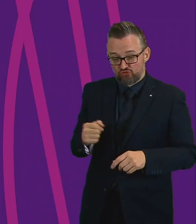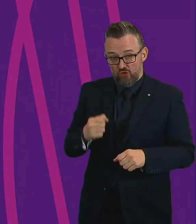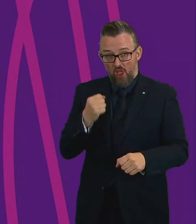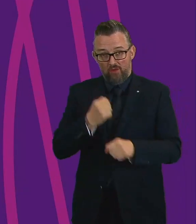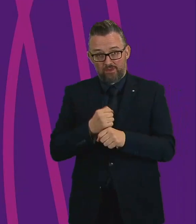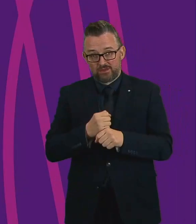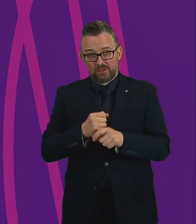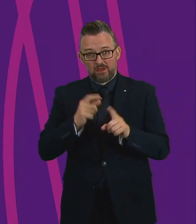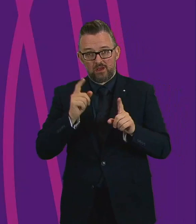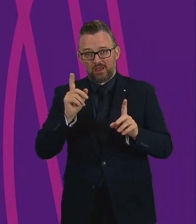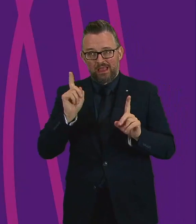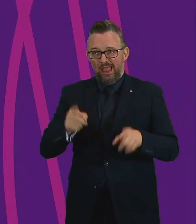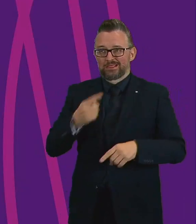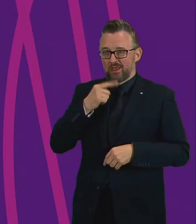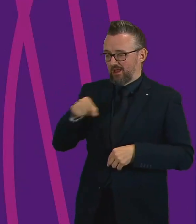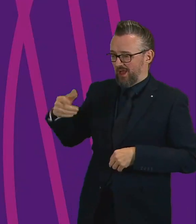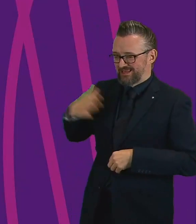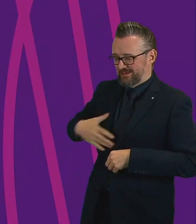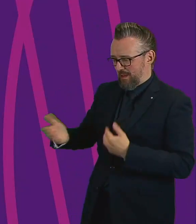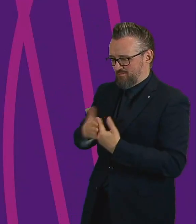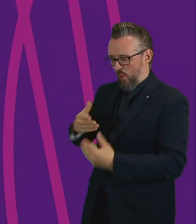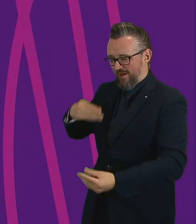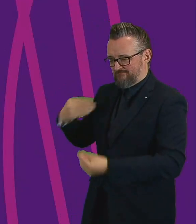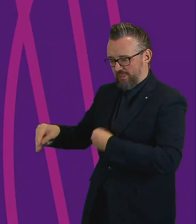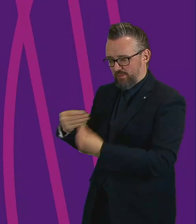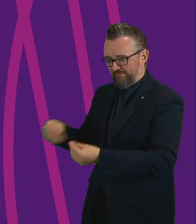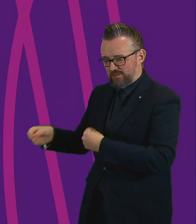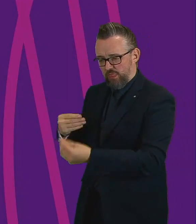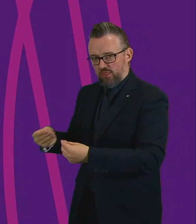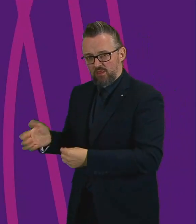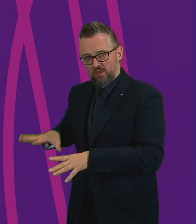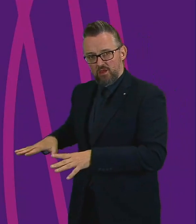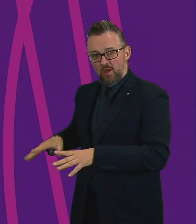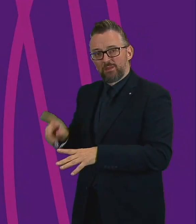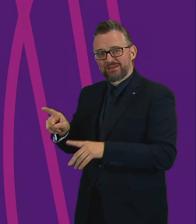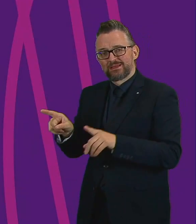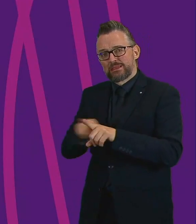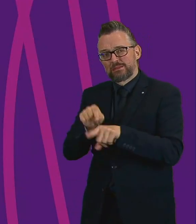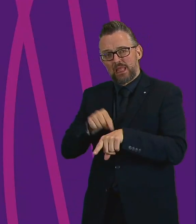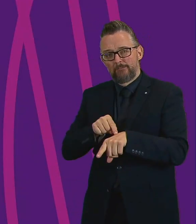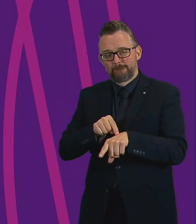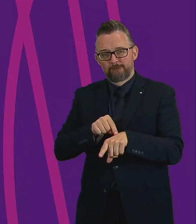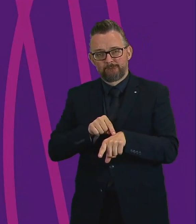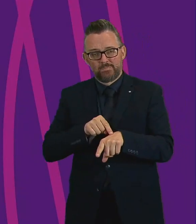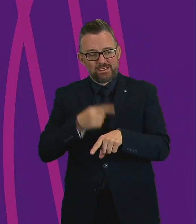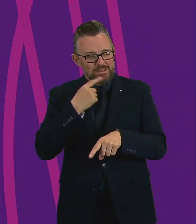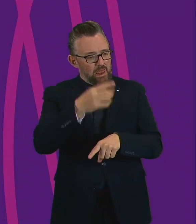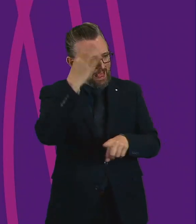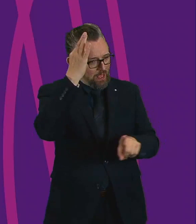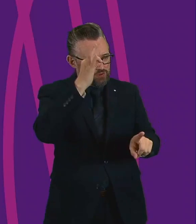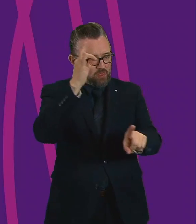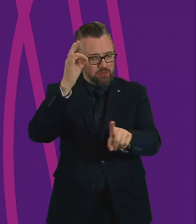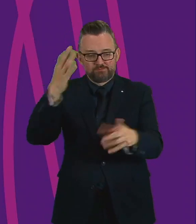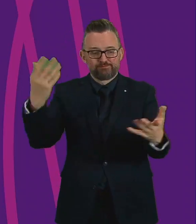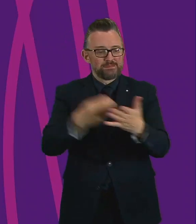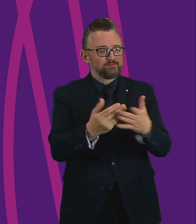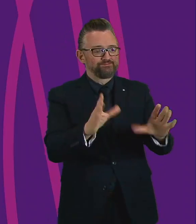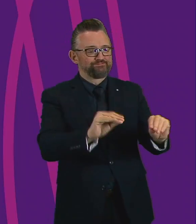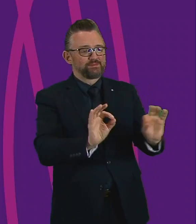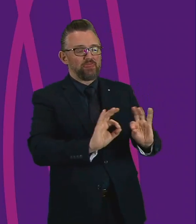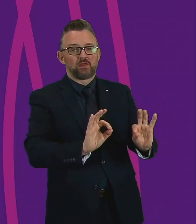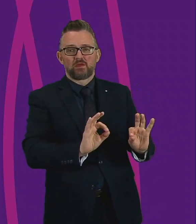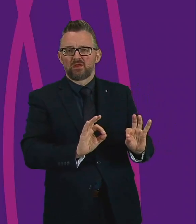for greater flexibility going forward in terms of the fiscal framework, whilst at the same time telling councils that there's no more money. That is